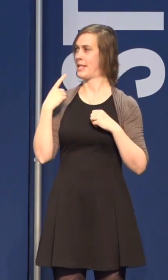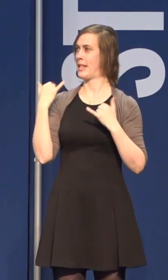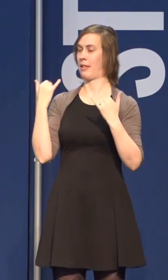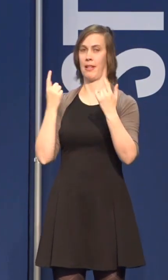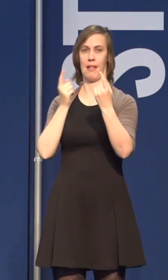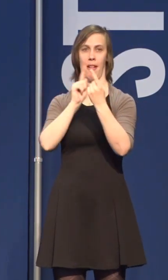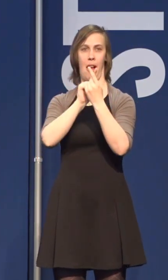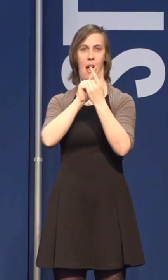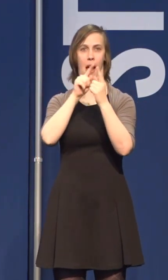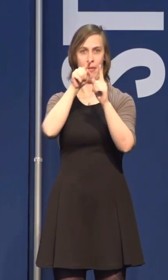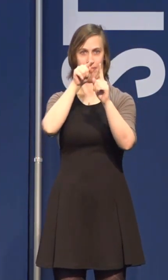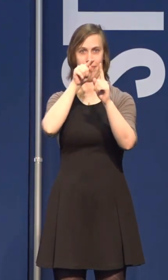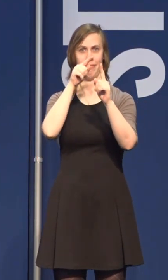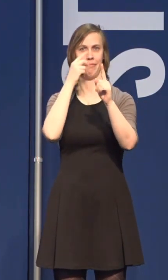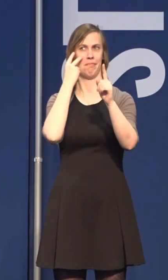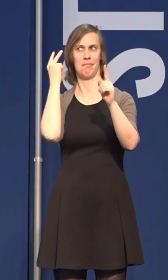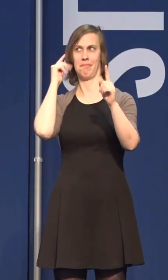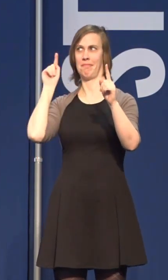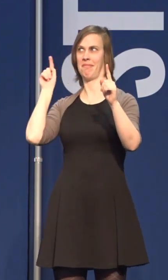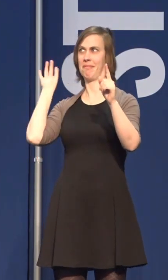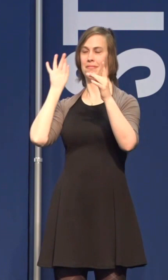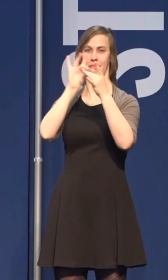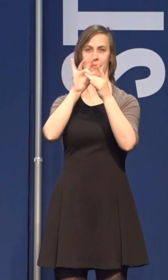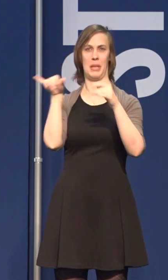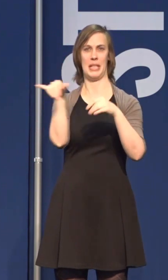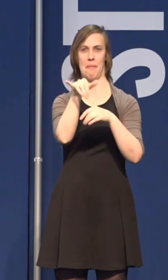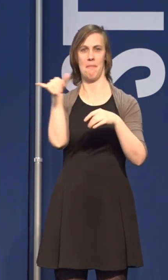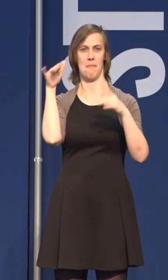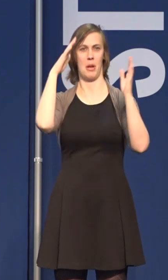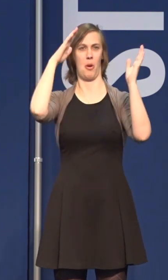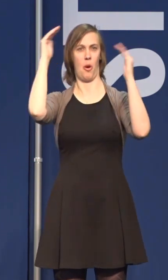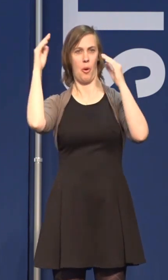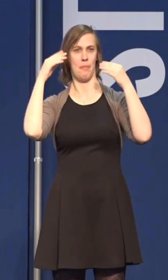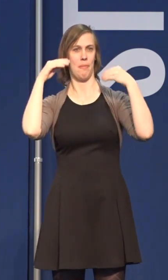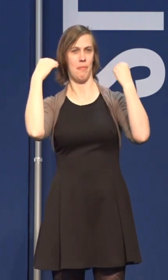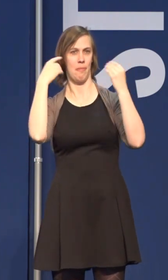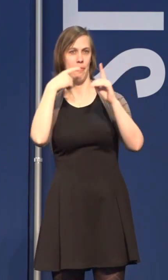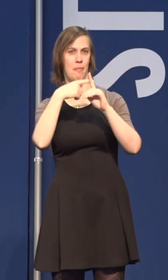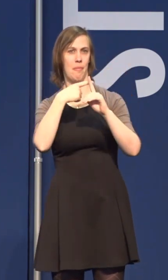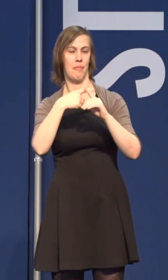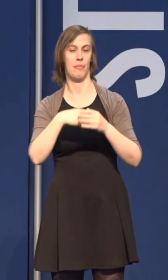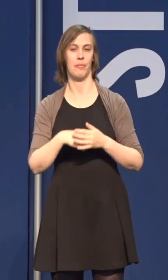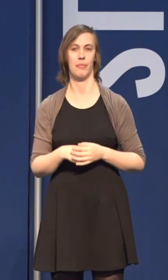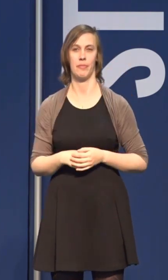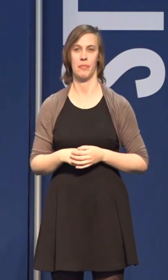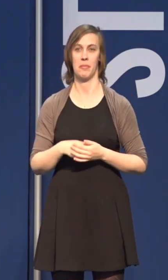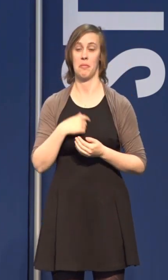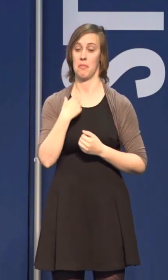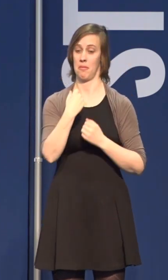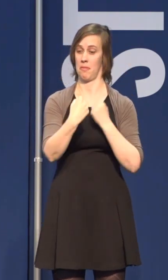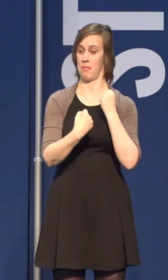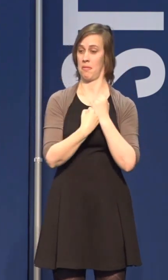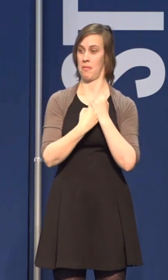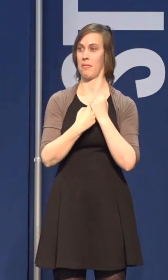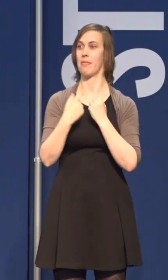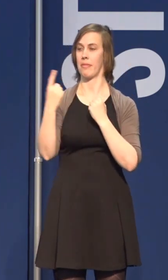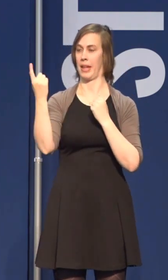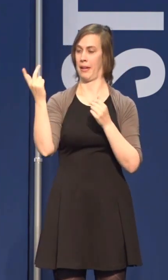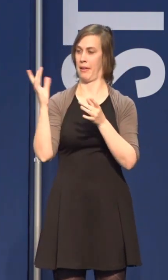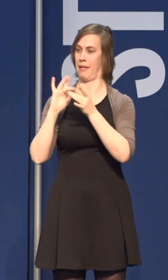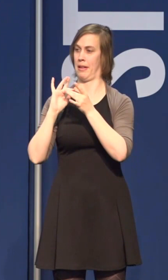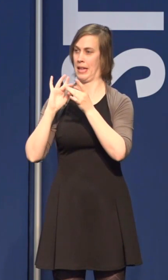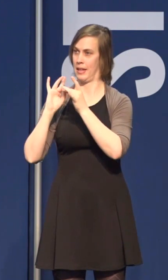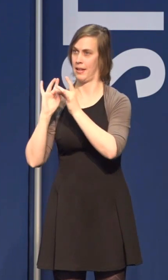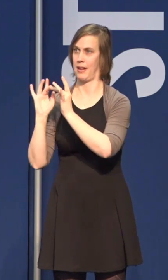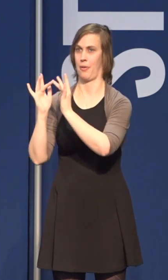Not only did NSCC provide me with the environment that I needed on a personal level, but they connected me with others, with people who were aiming for success just like I